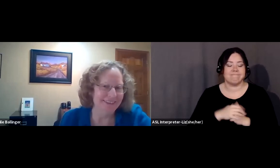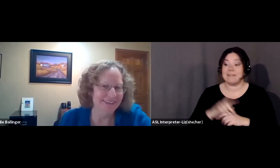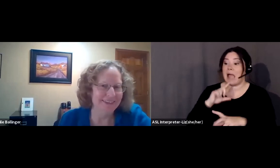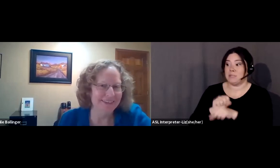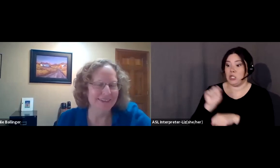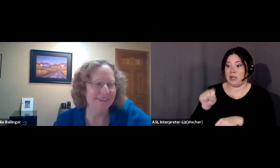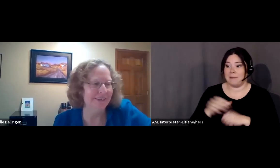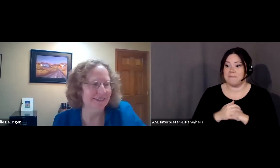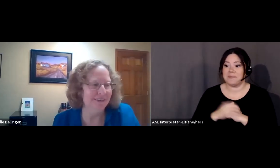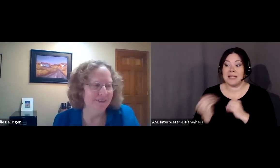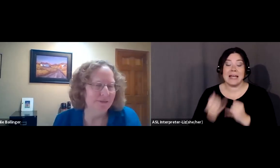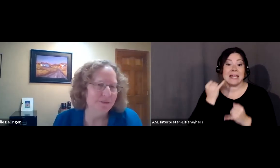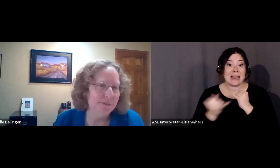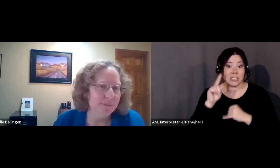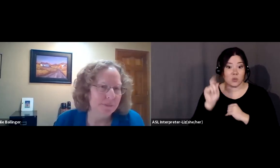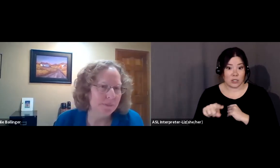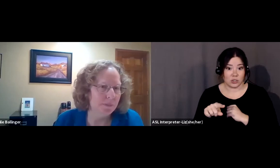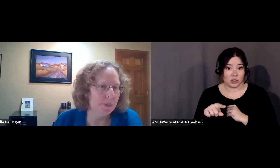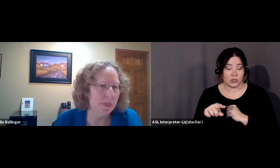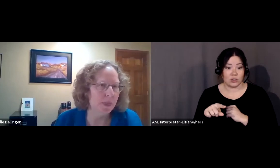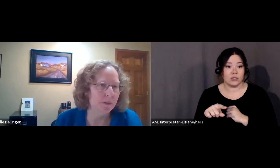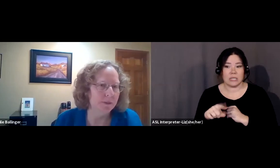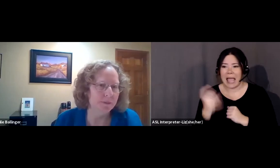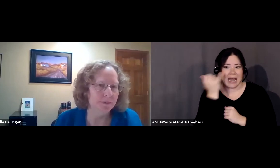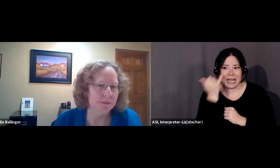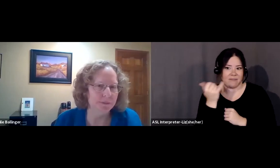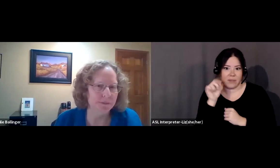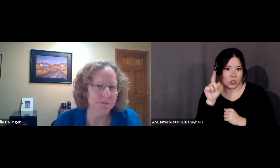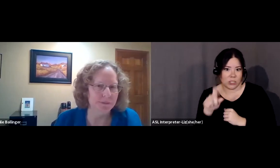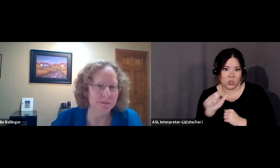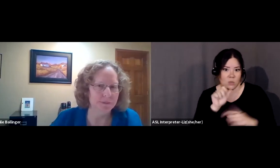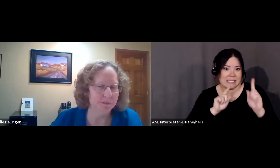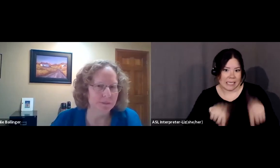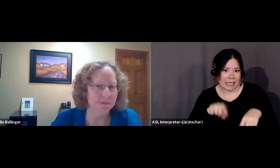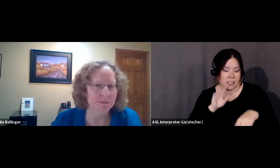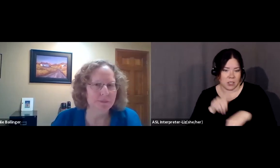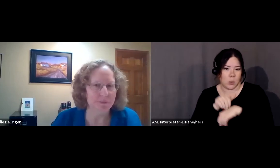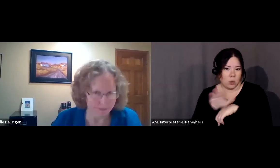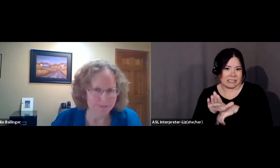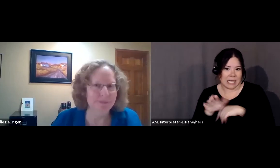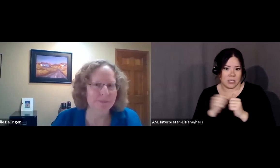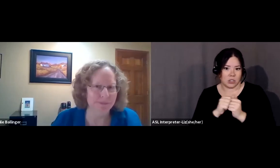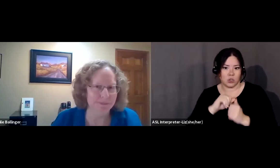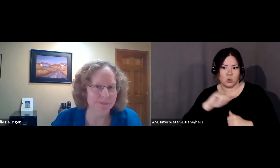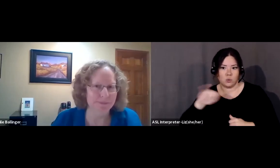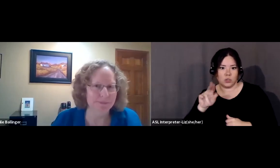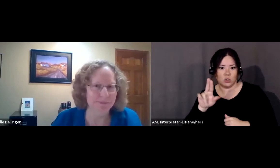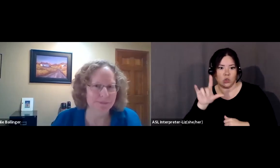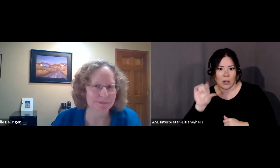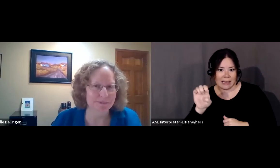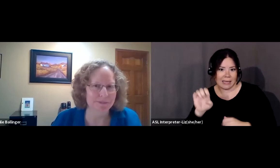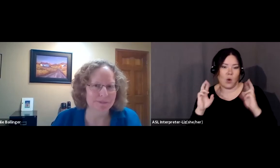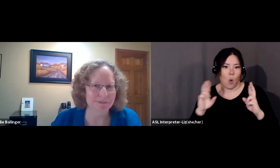the last question, and if there are questions we didn't get to, we will send them to Julie and hopefully post